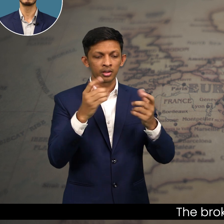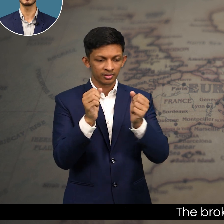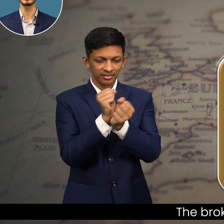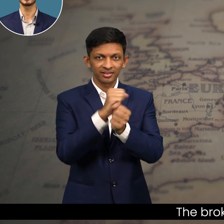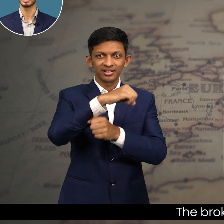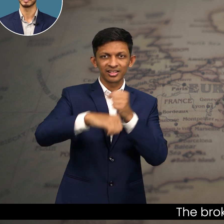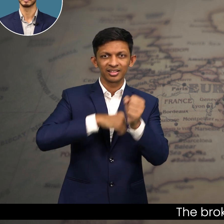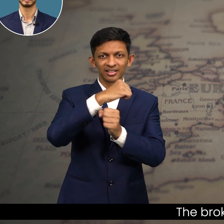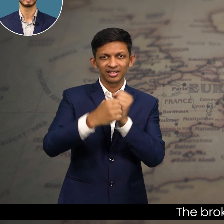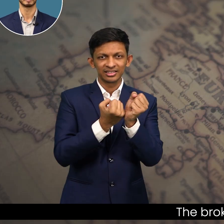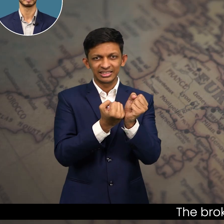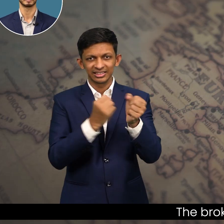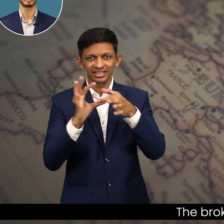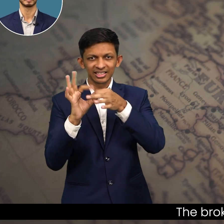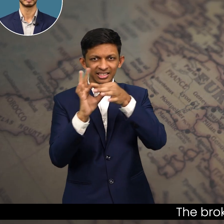The broken chain.